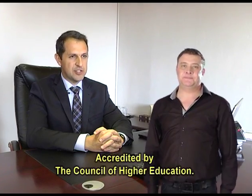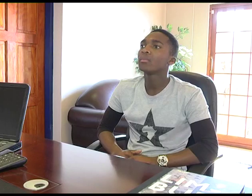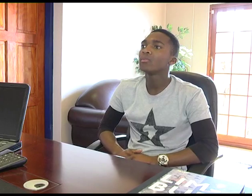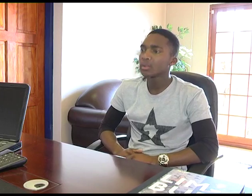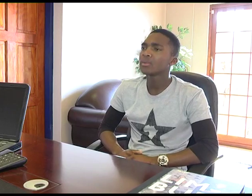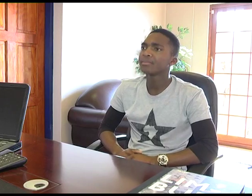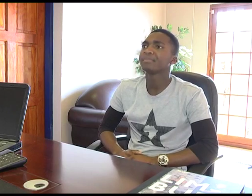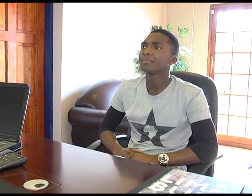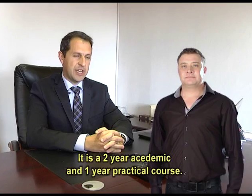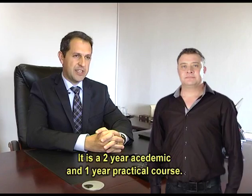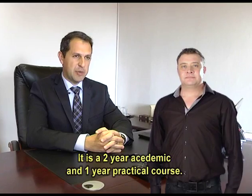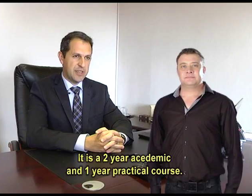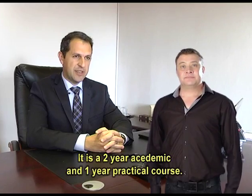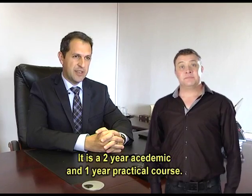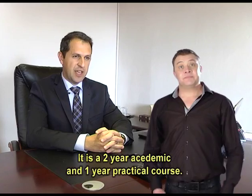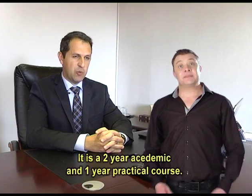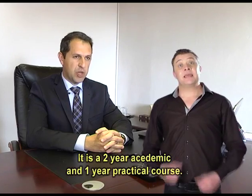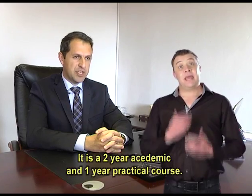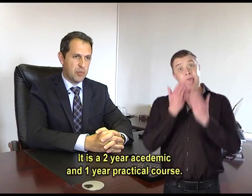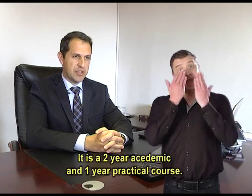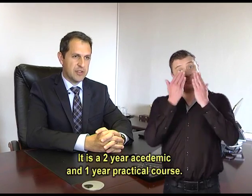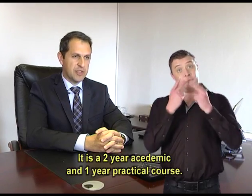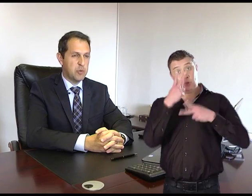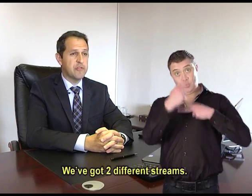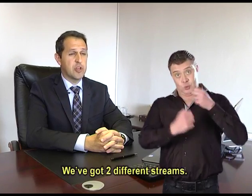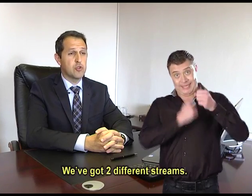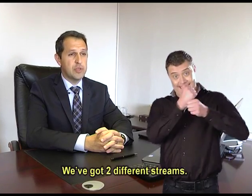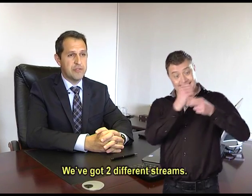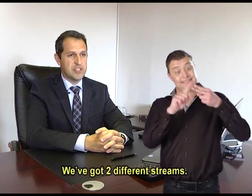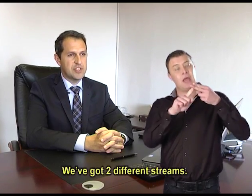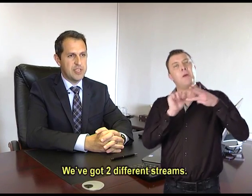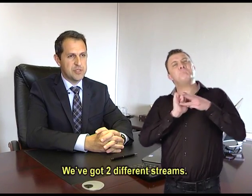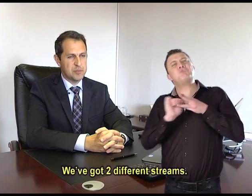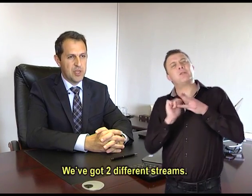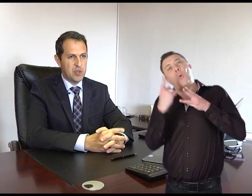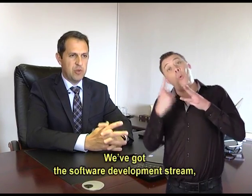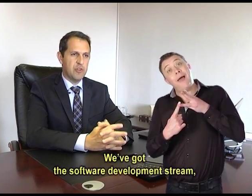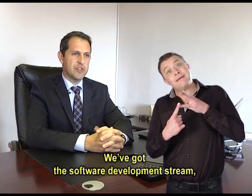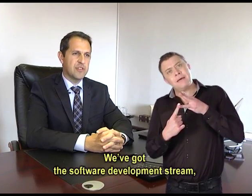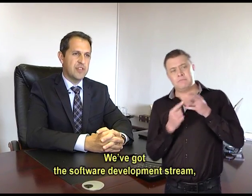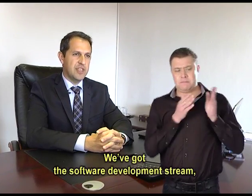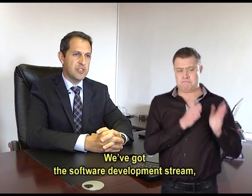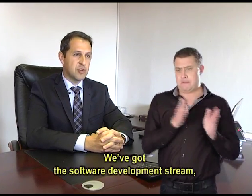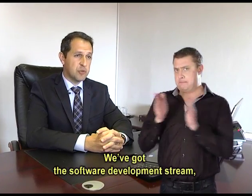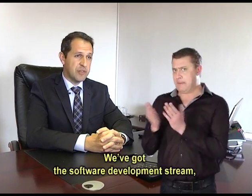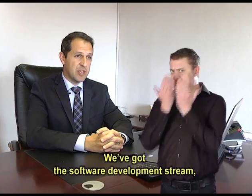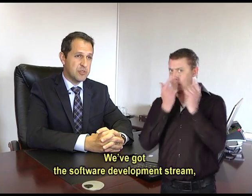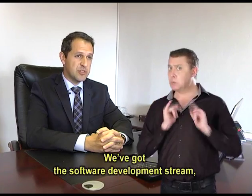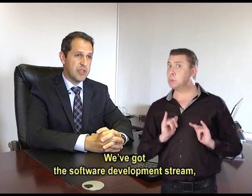Education. It's 2-year academic and 1-year practical, and we've got 2 different streams. We've got the software development